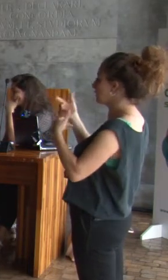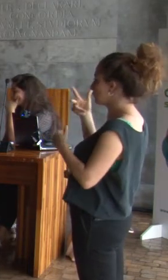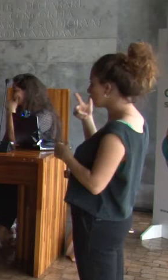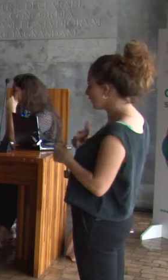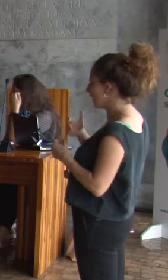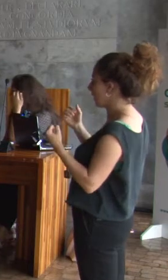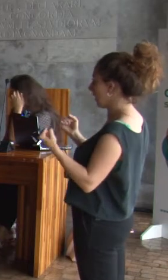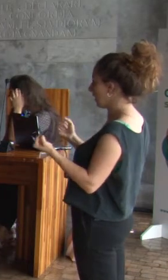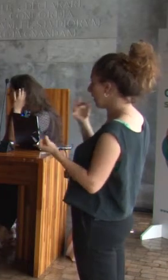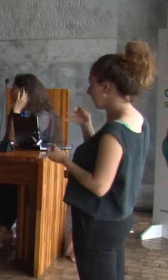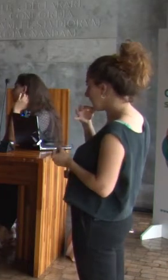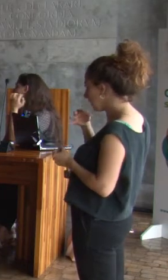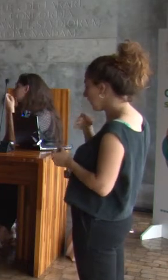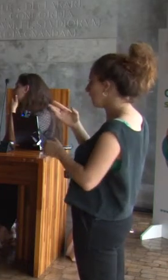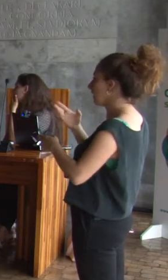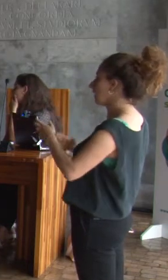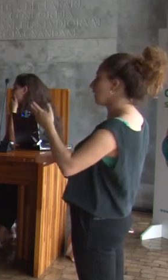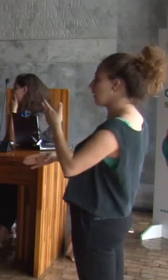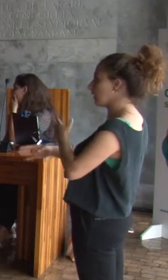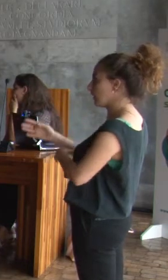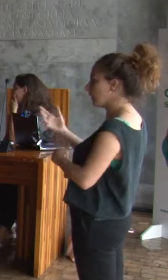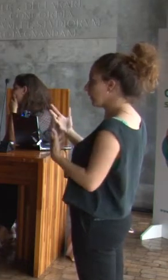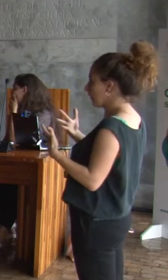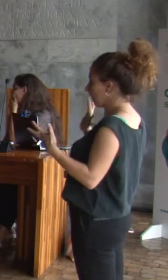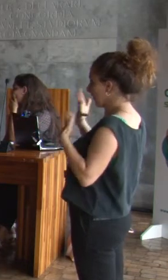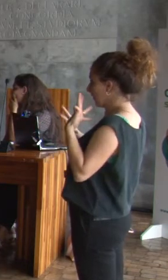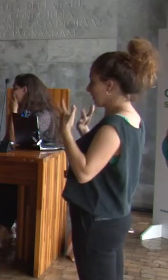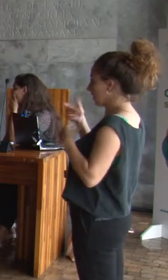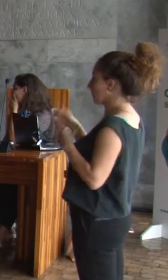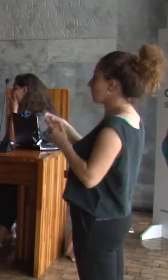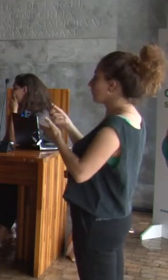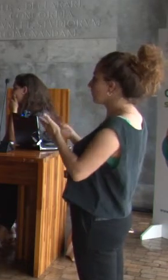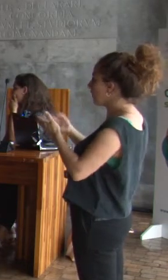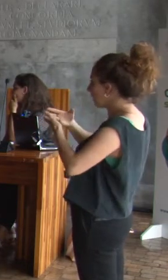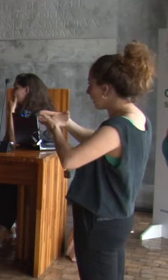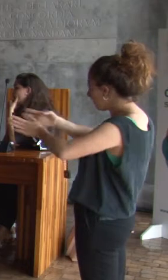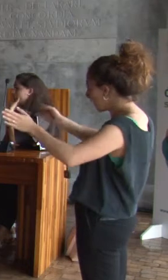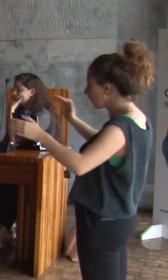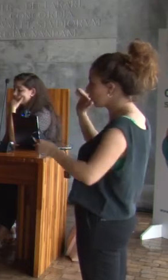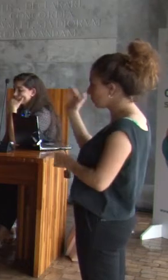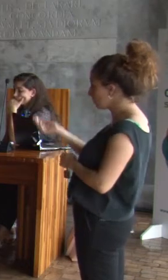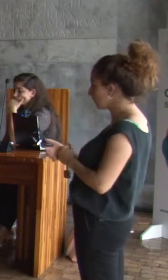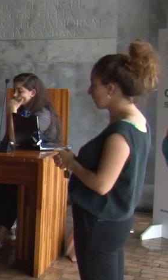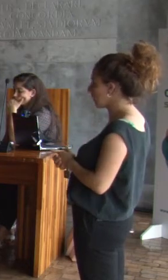abilities or disabilities. It's exciting because the project is open to everyone, so everyone can